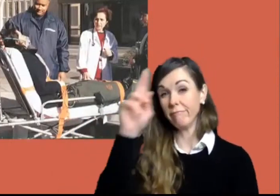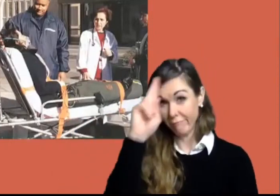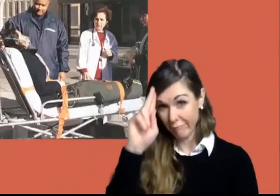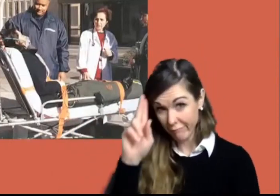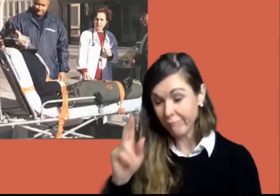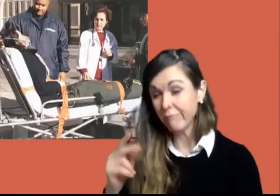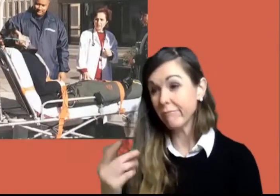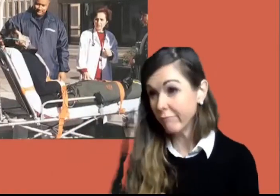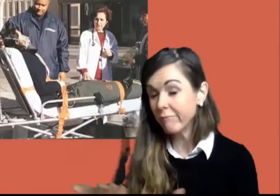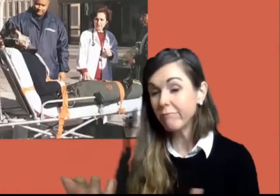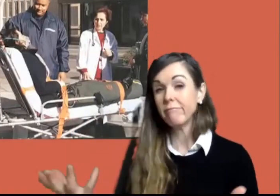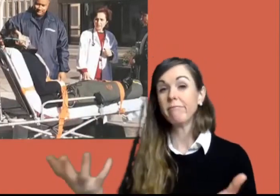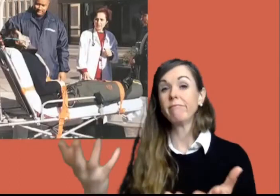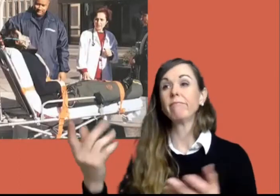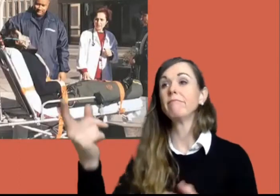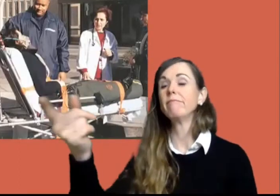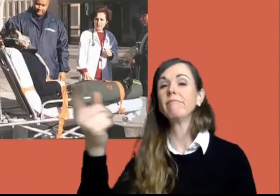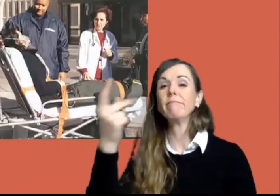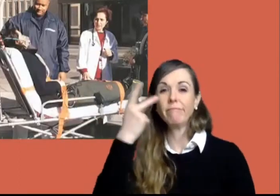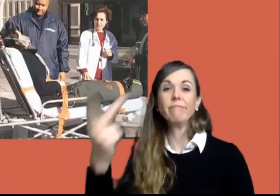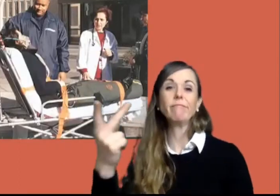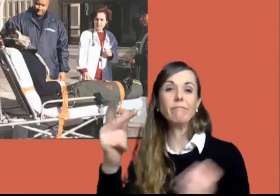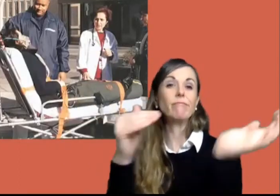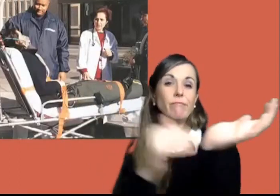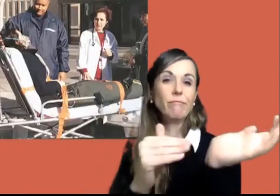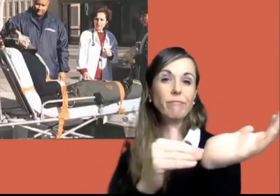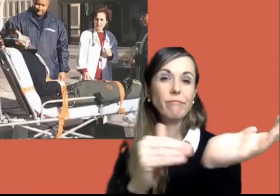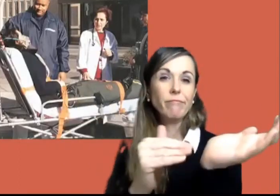When all three of us arrive at the hospital,